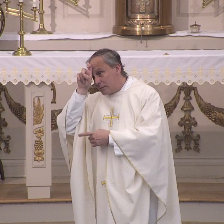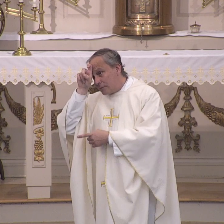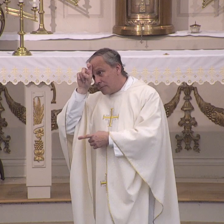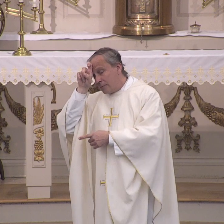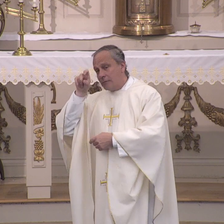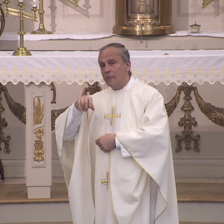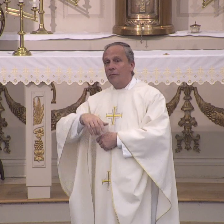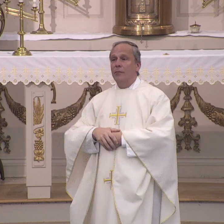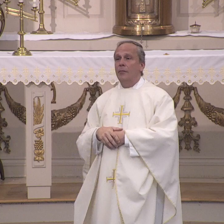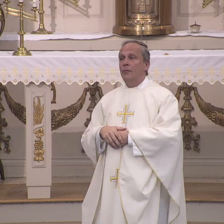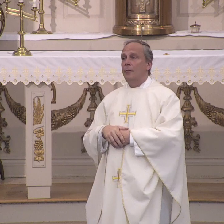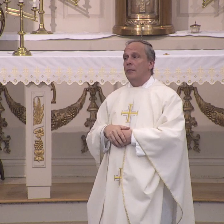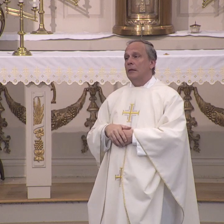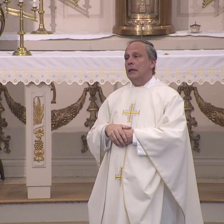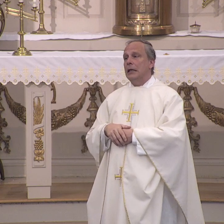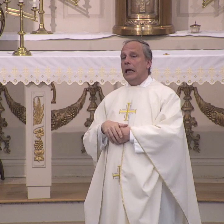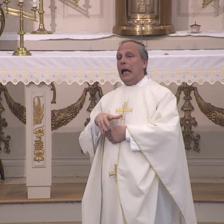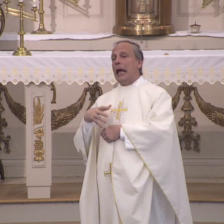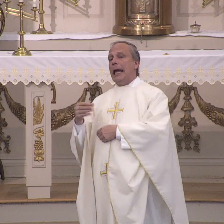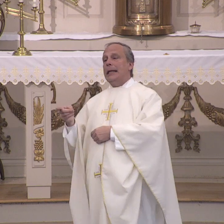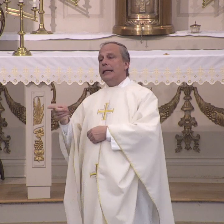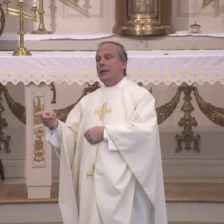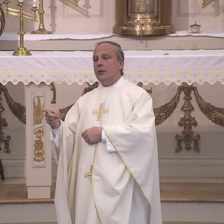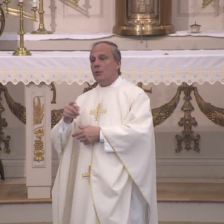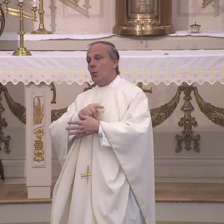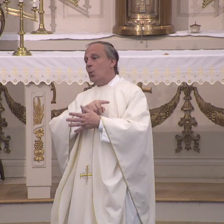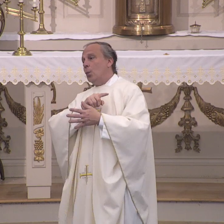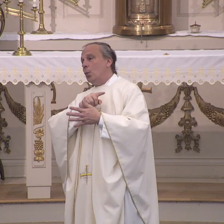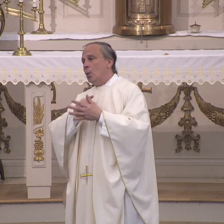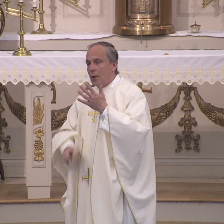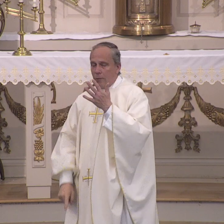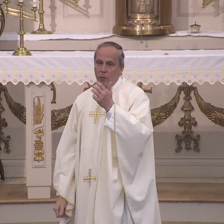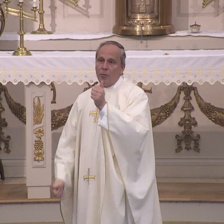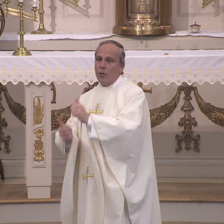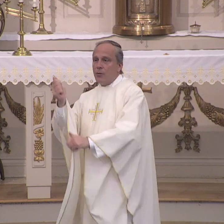Saint Athanasius was born in Egypt,